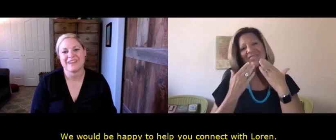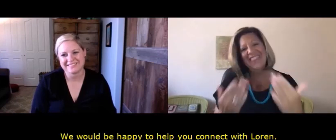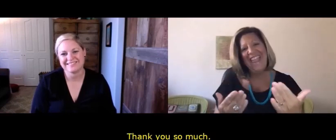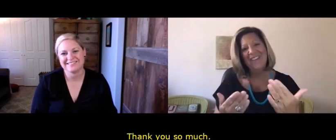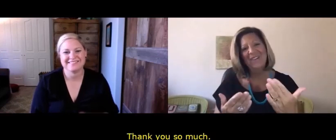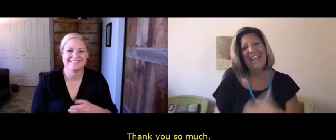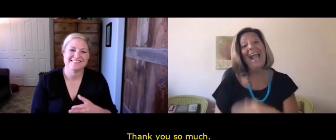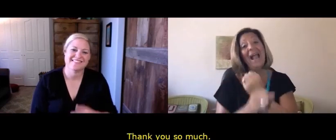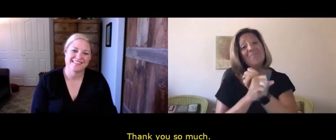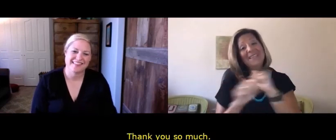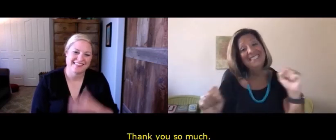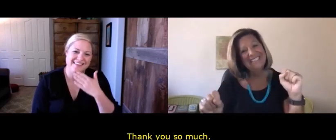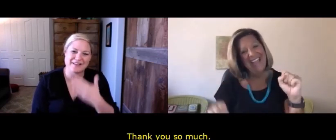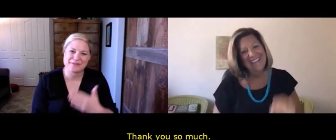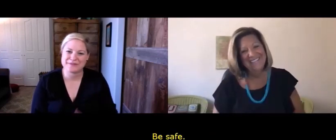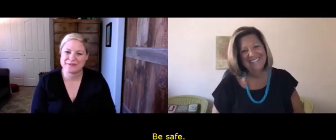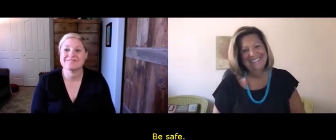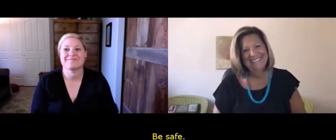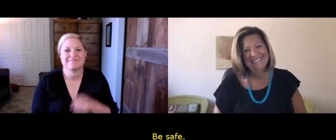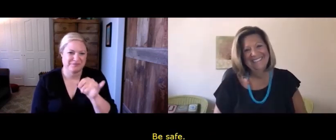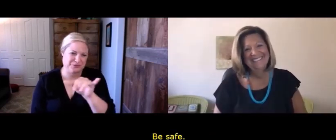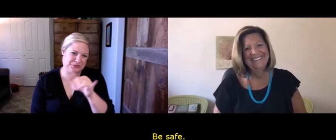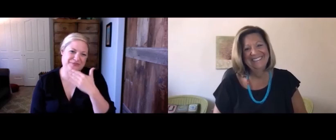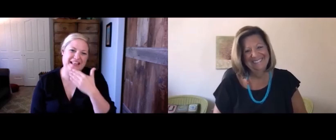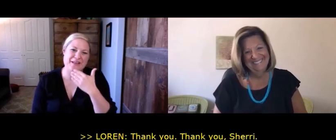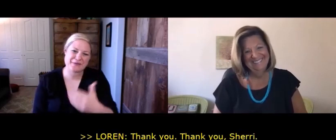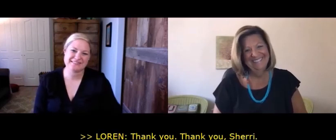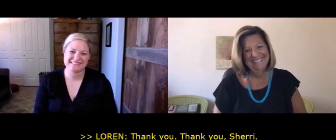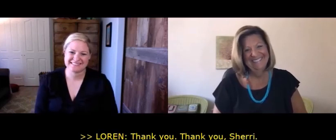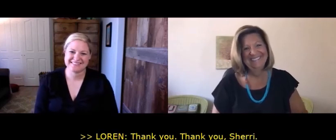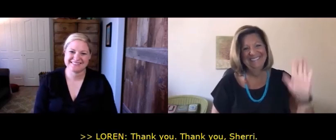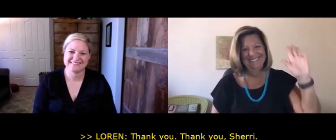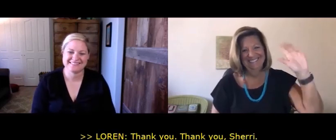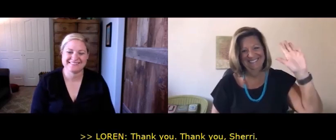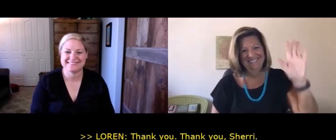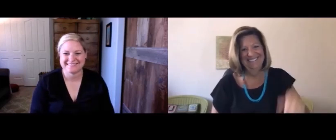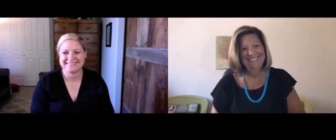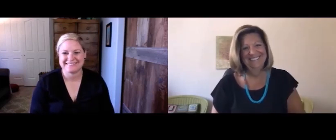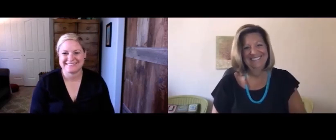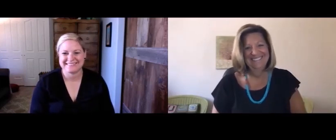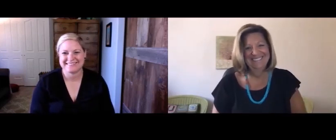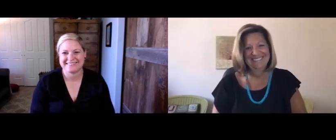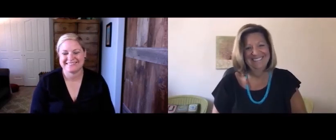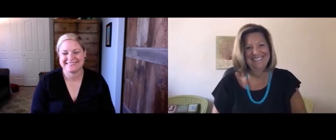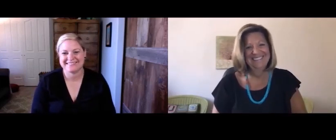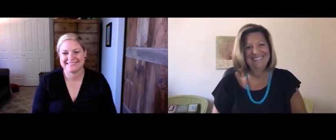with Loren. Thank you so much. Be safe. Thank you. Thank you, Sherry.